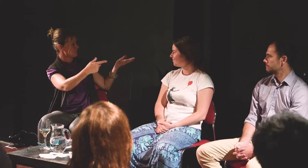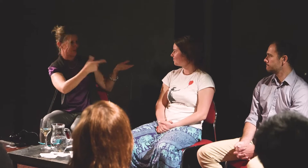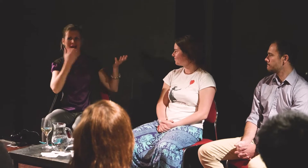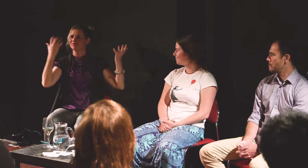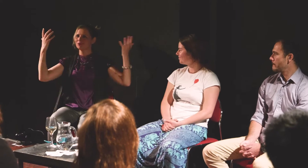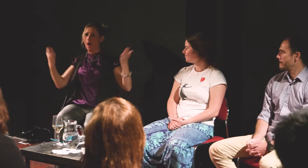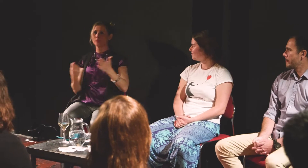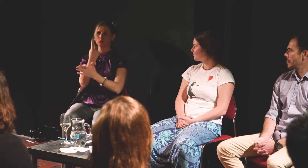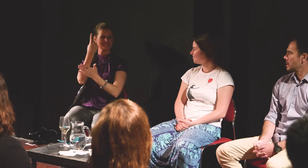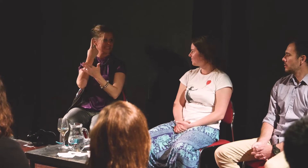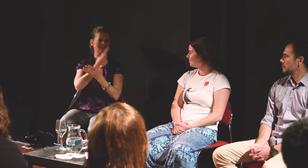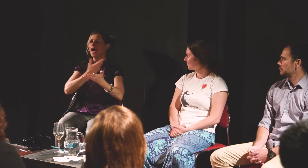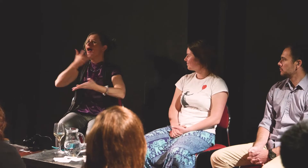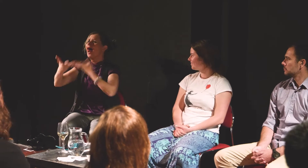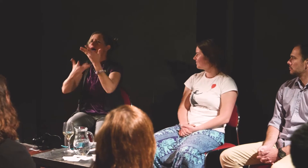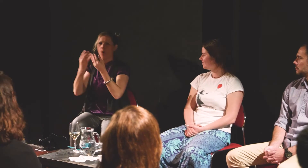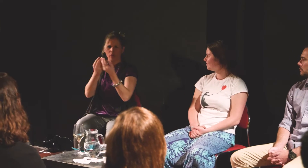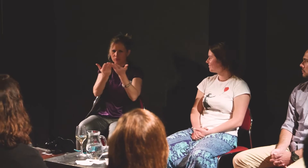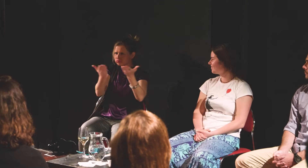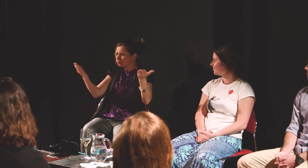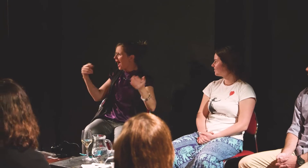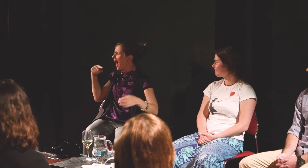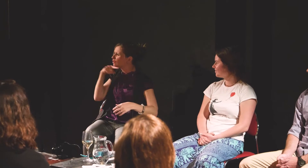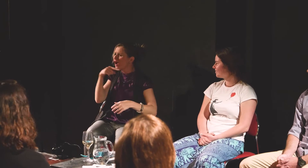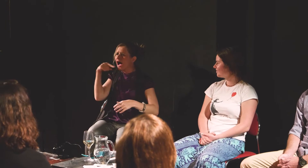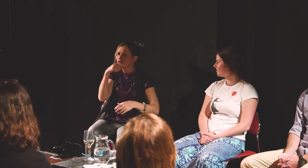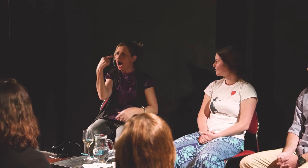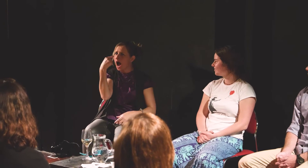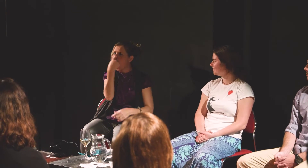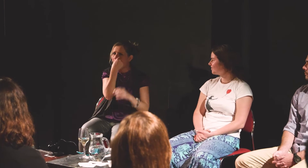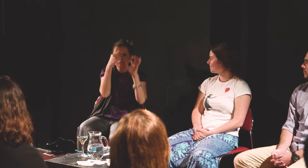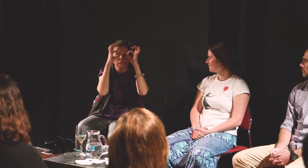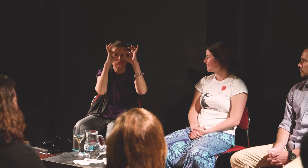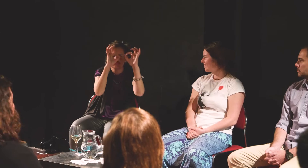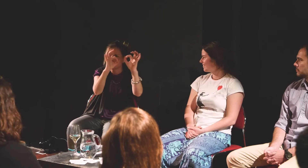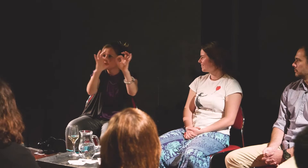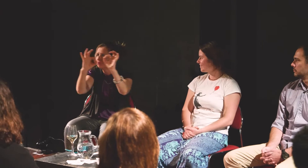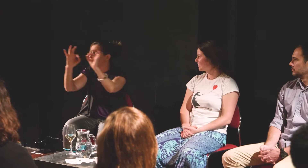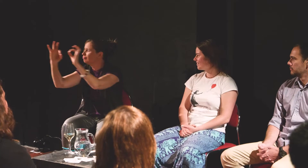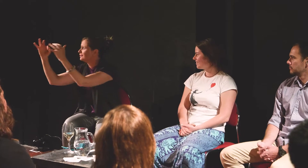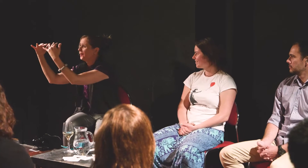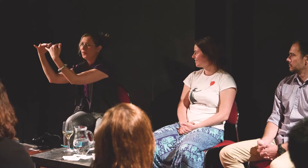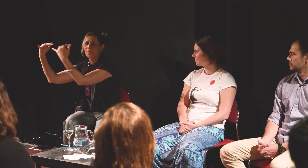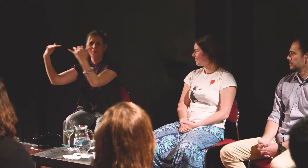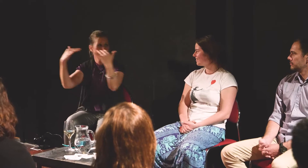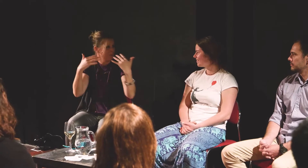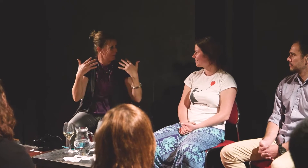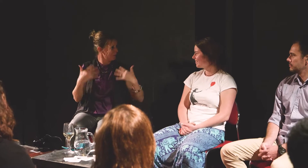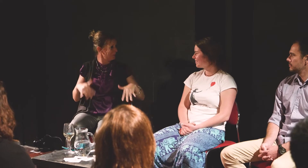night. This is your opportunity to explain to our audience here. You've got hundreds and hundreds of eyes on you. They're all on